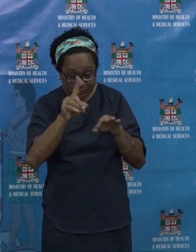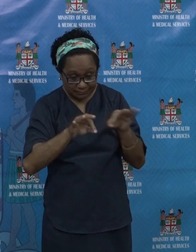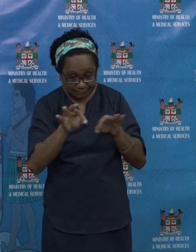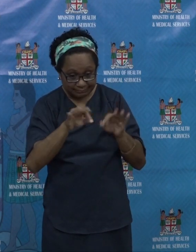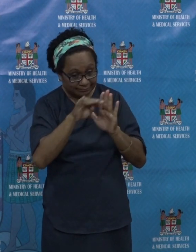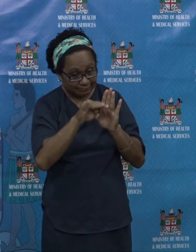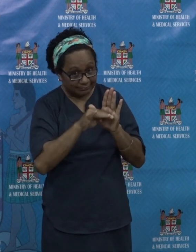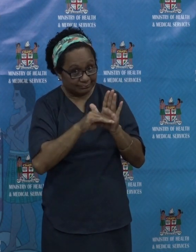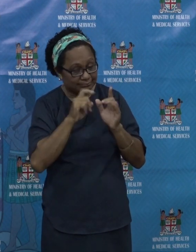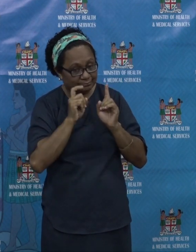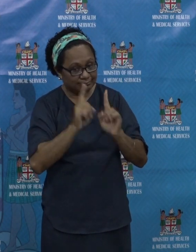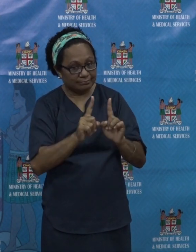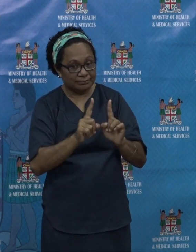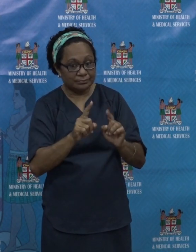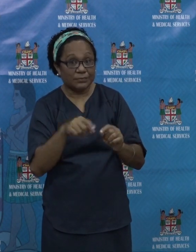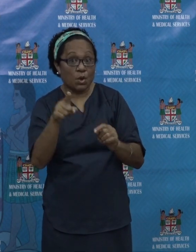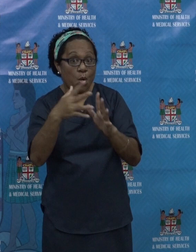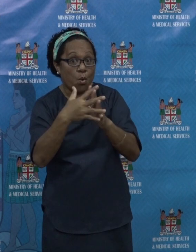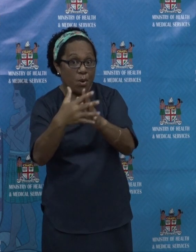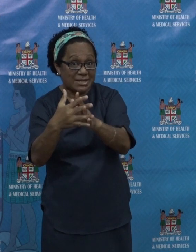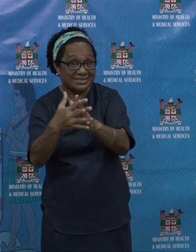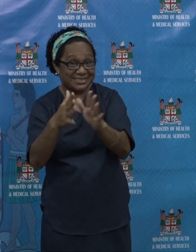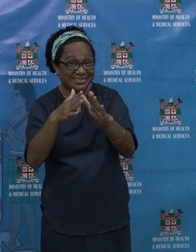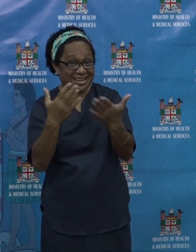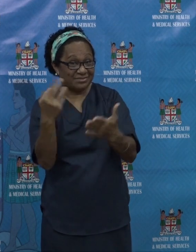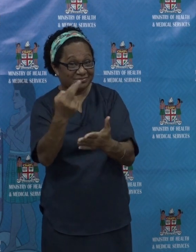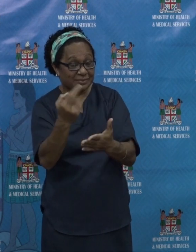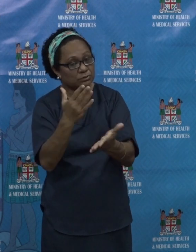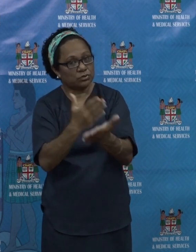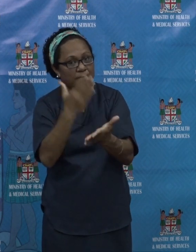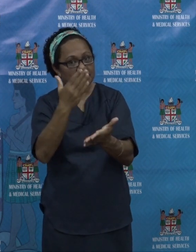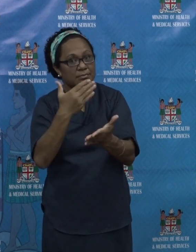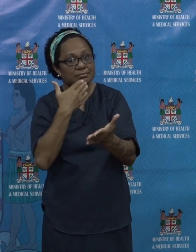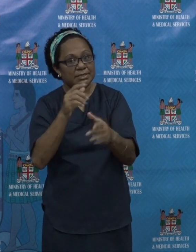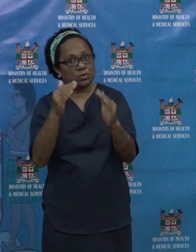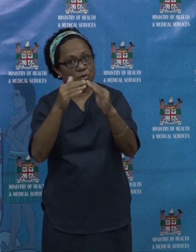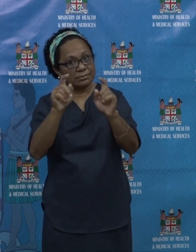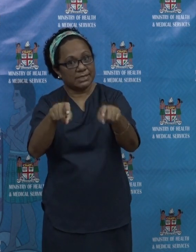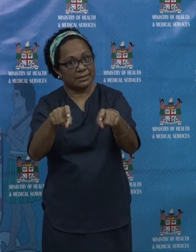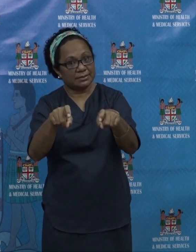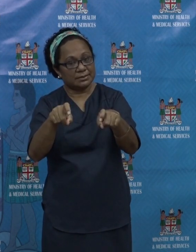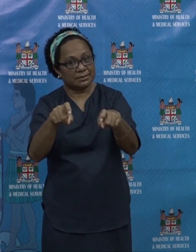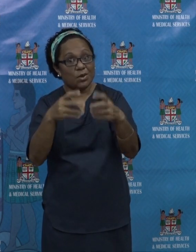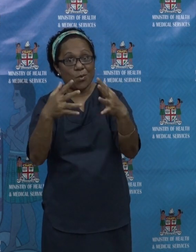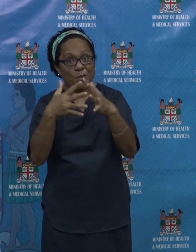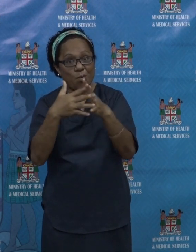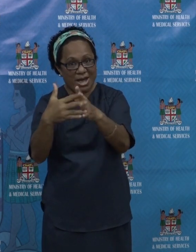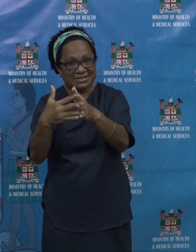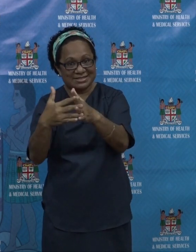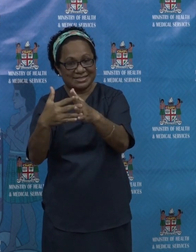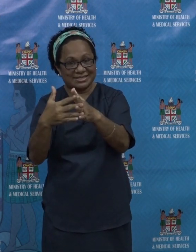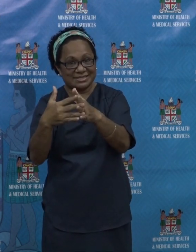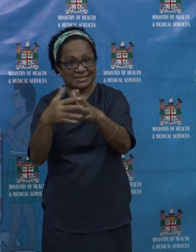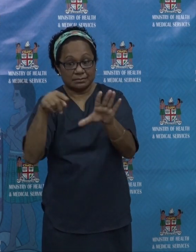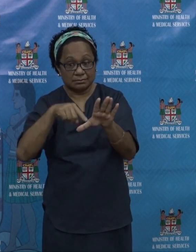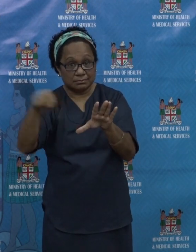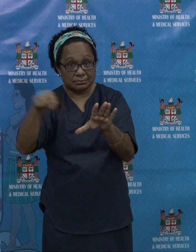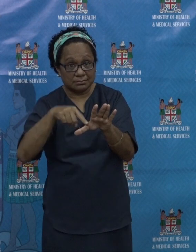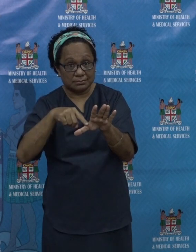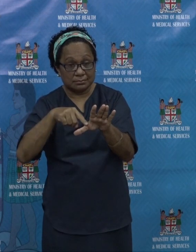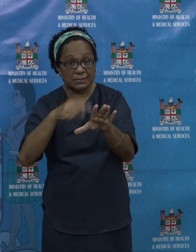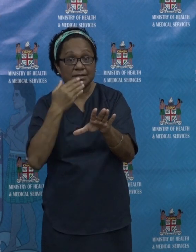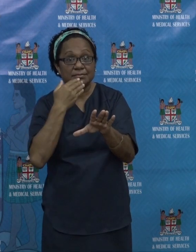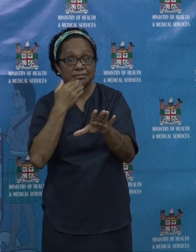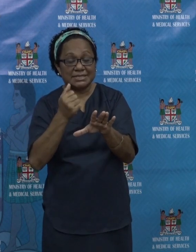In the West, all unnecessary movement should stop. Please stay home as much as possible. Movement outside your home must only be